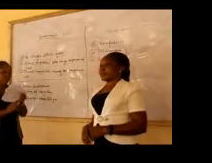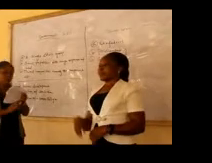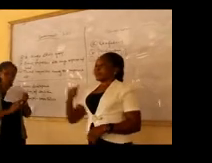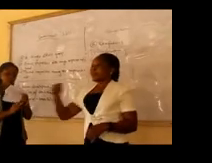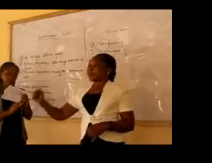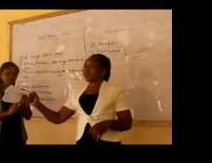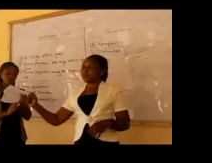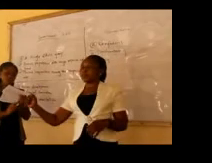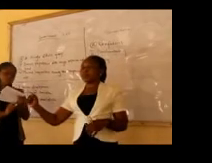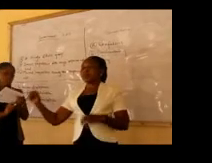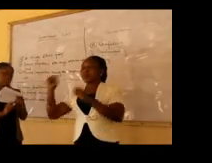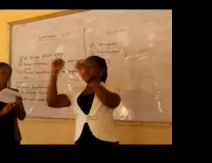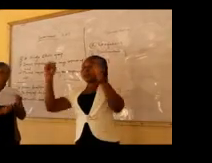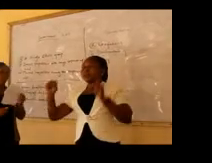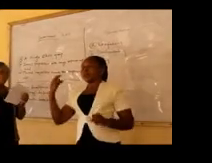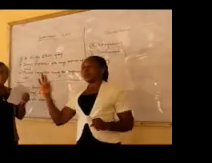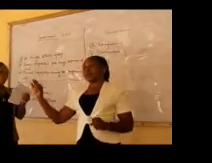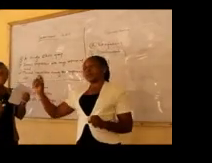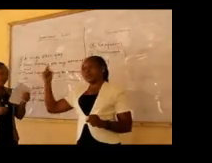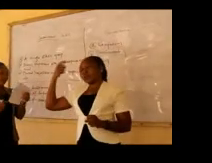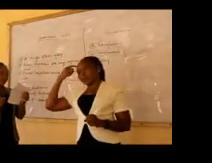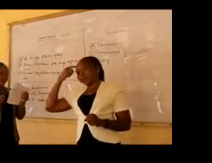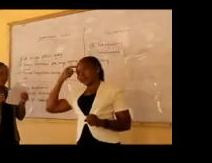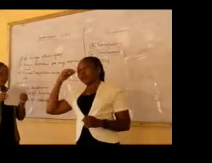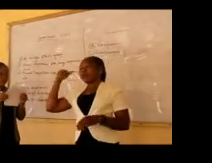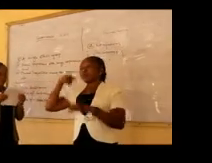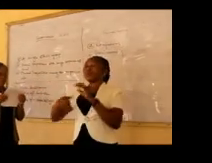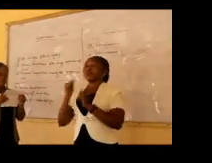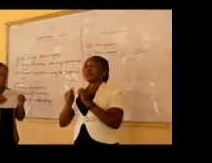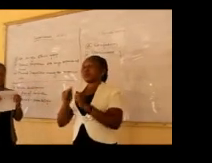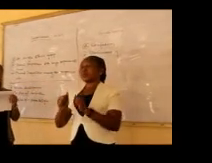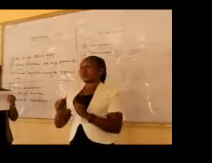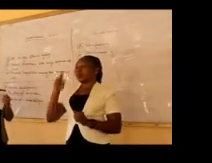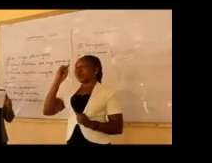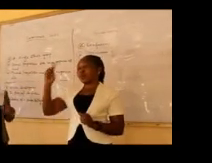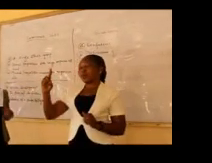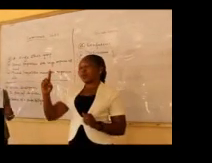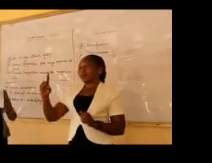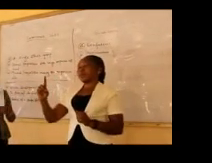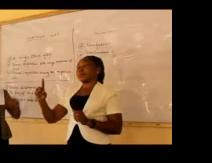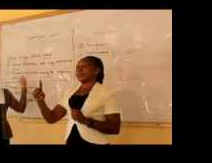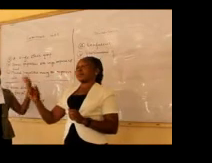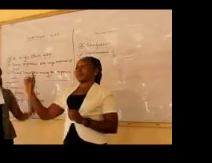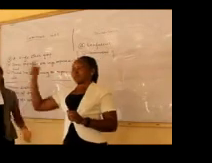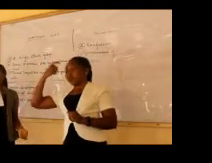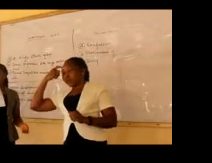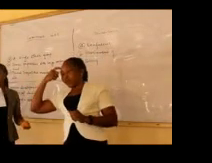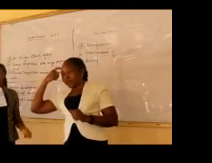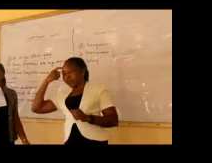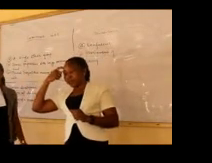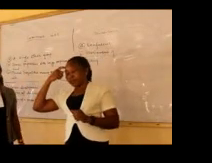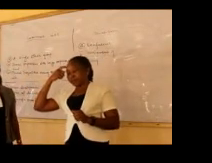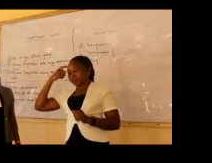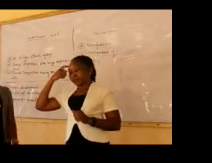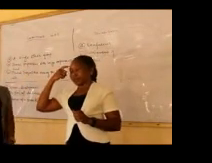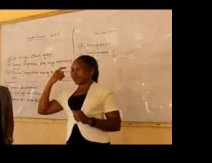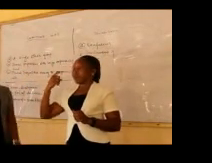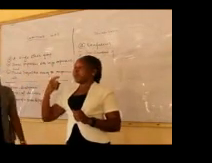A system of government in which one level of government exercises an